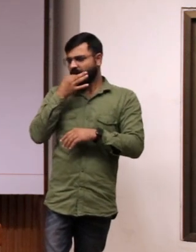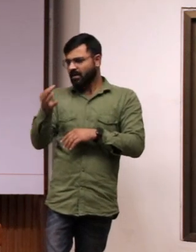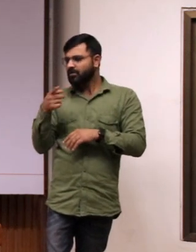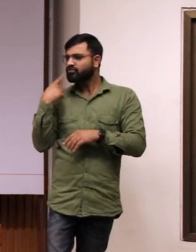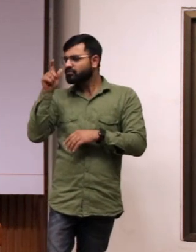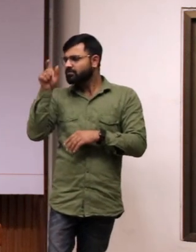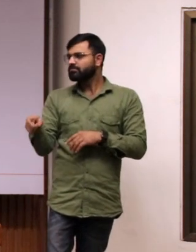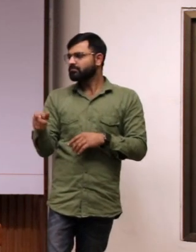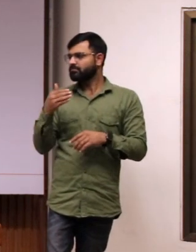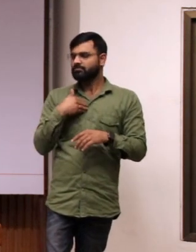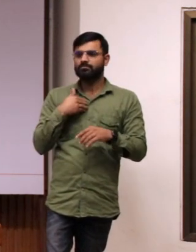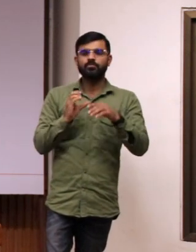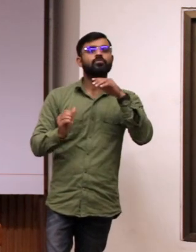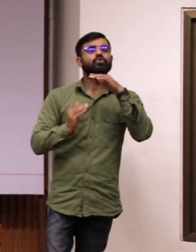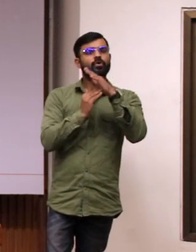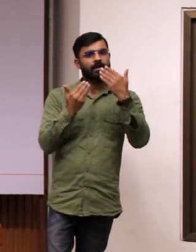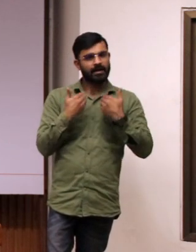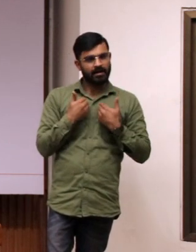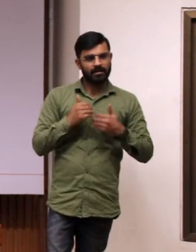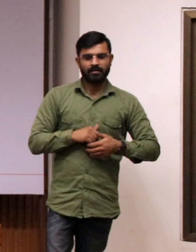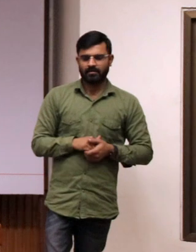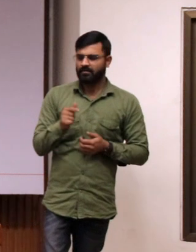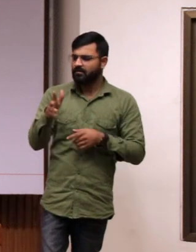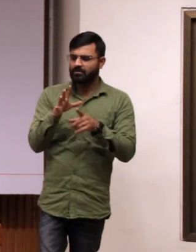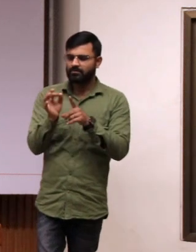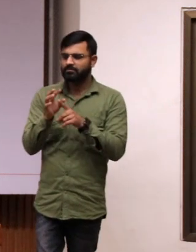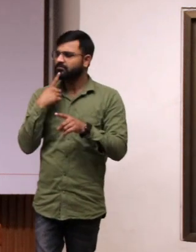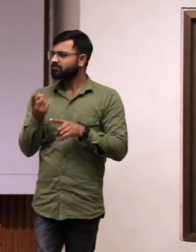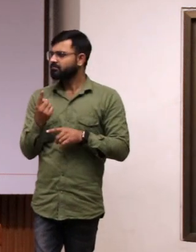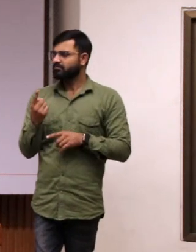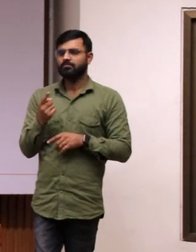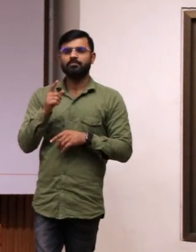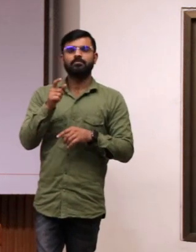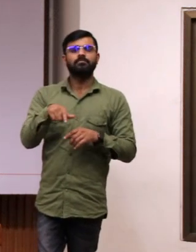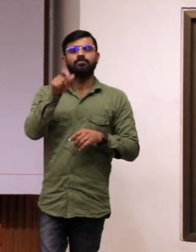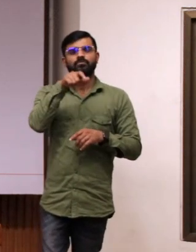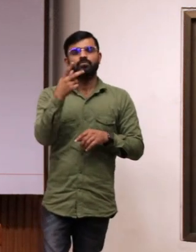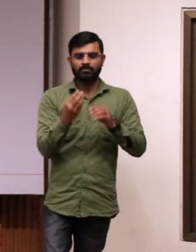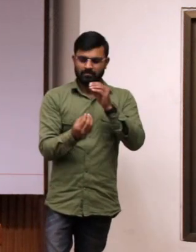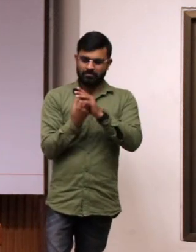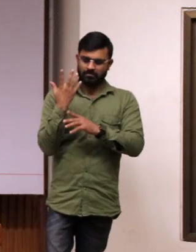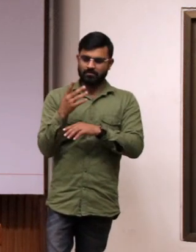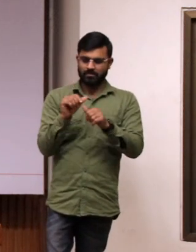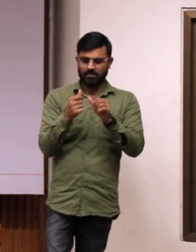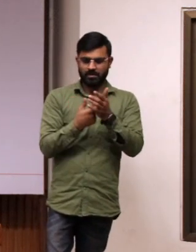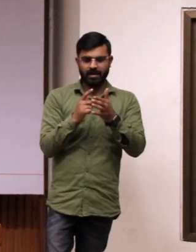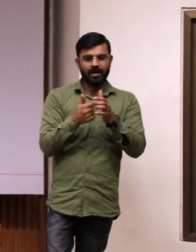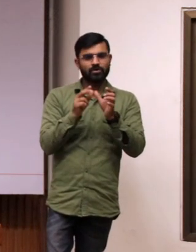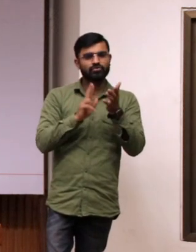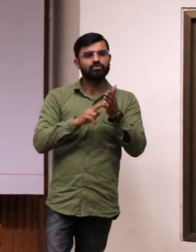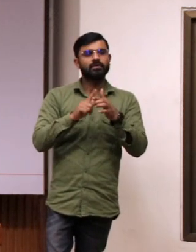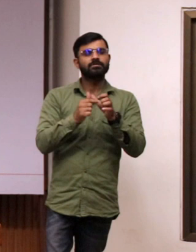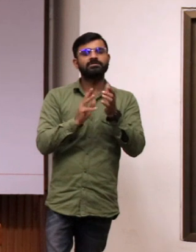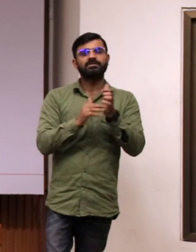aap kon hai? He said, I'm a contractor. So what are you doing? So there were only two species of plants. There were Arjun and Jamun were